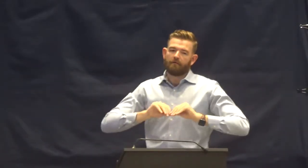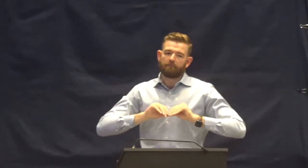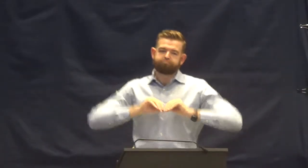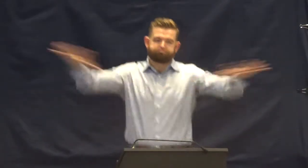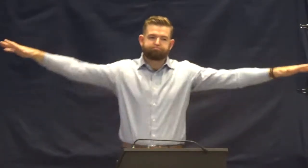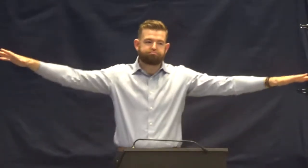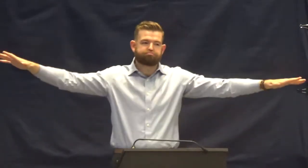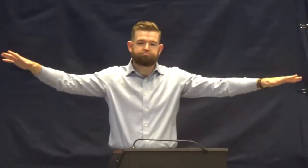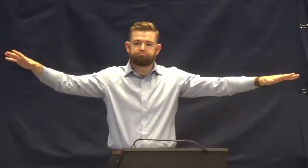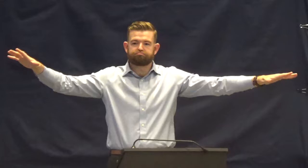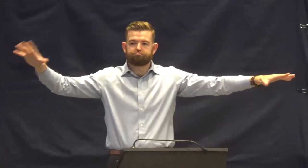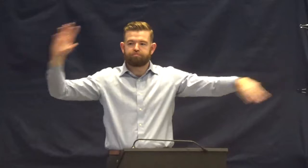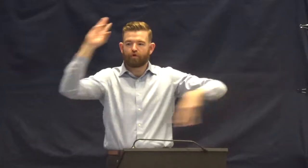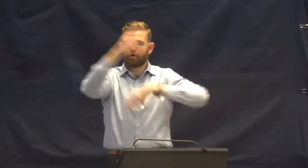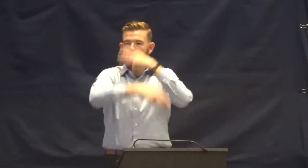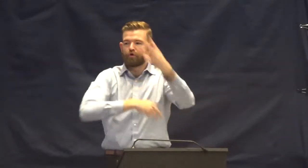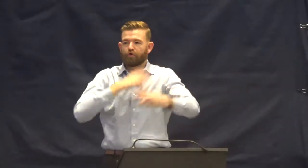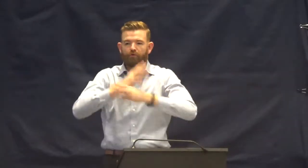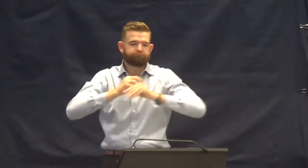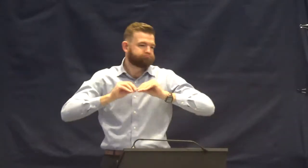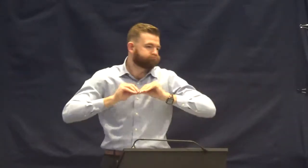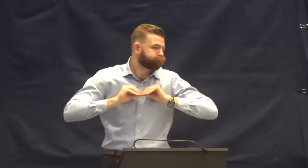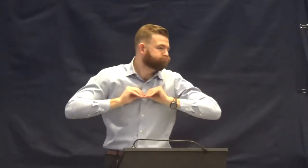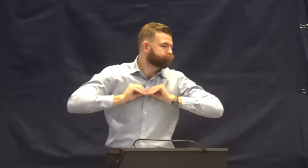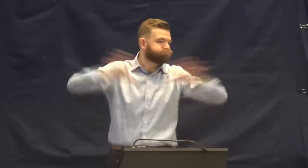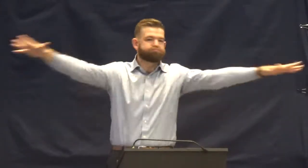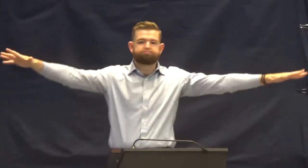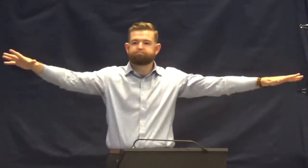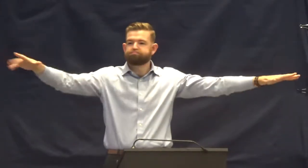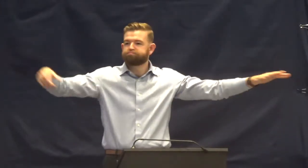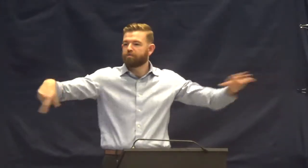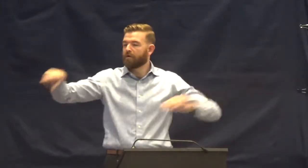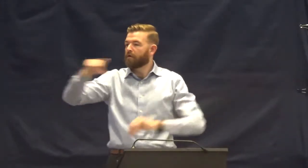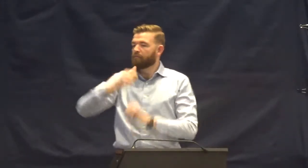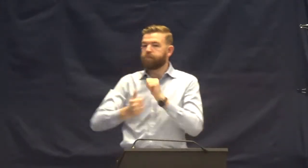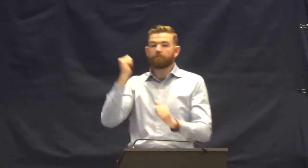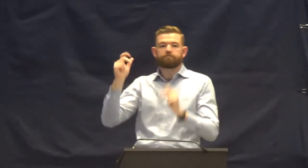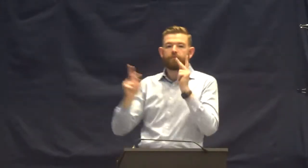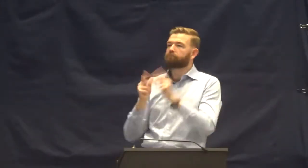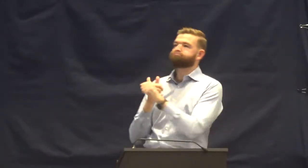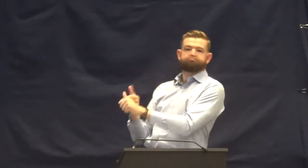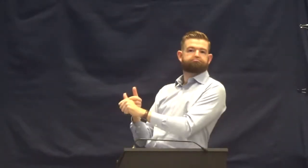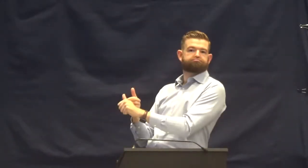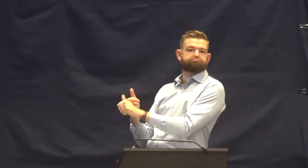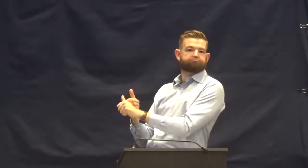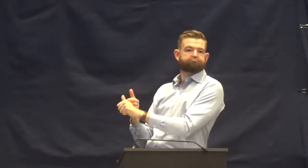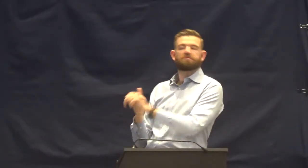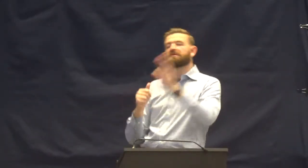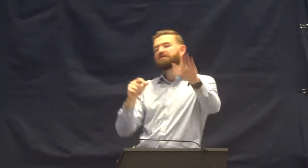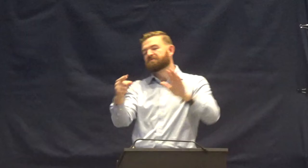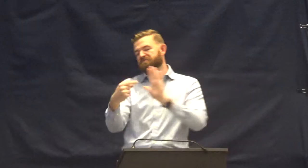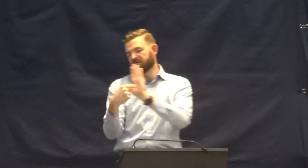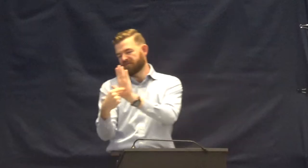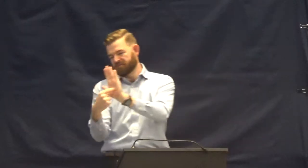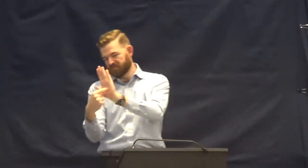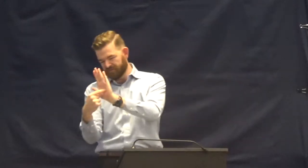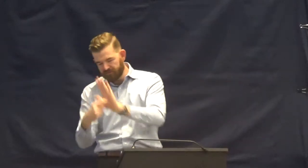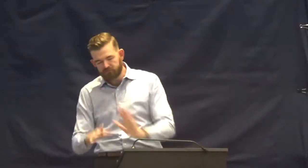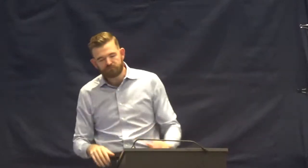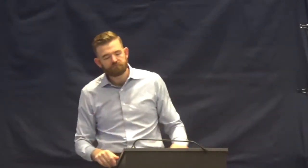wealthy story is a story that has been broadcast and publicized far and wide, and it's the story that we